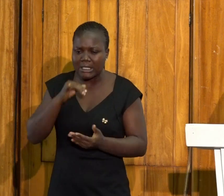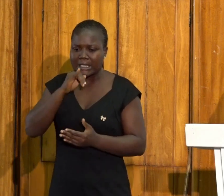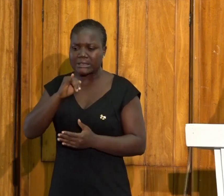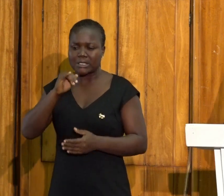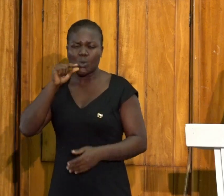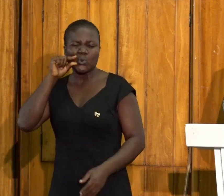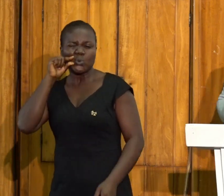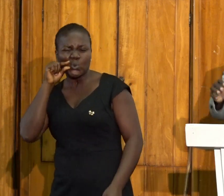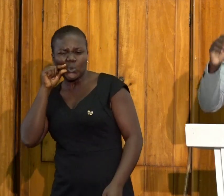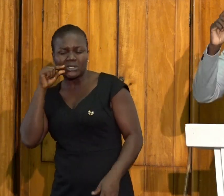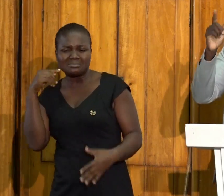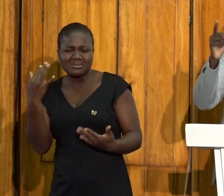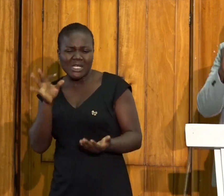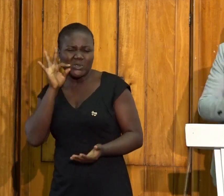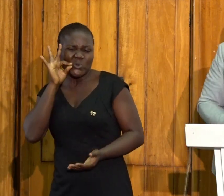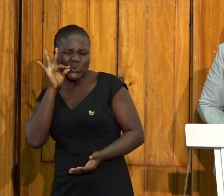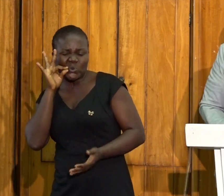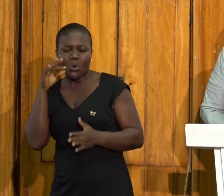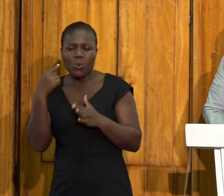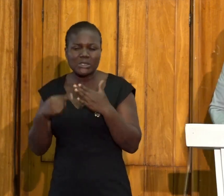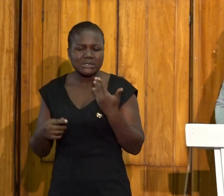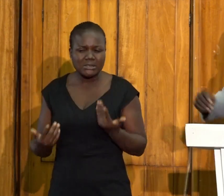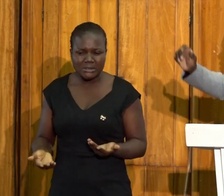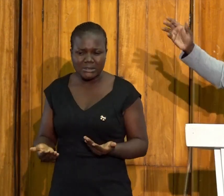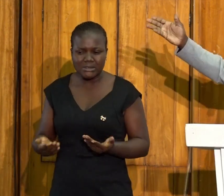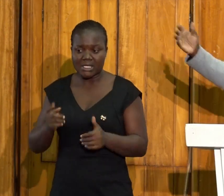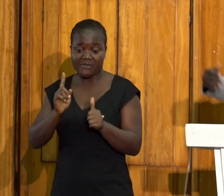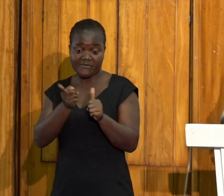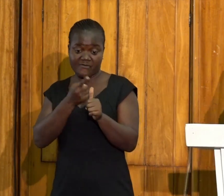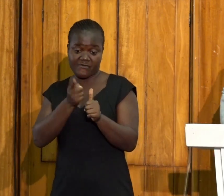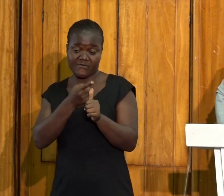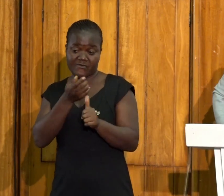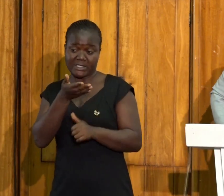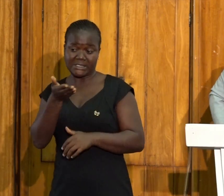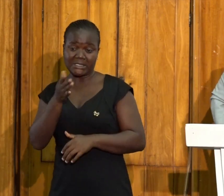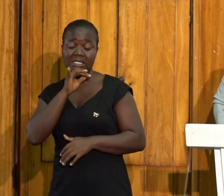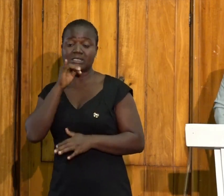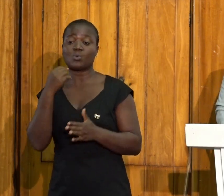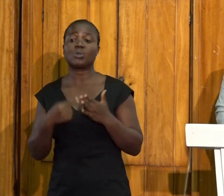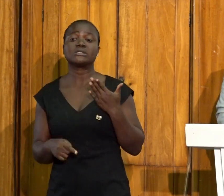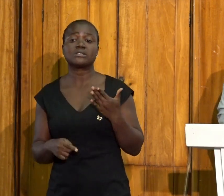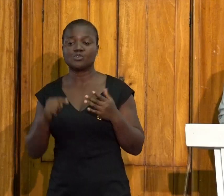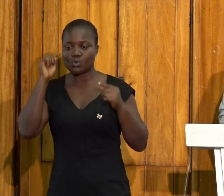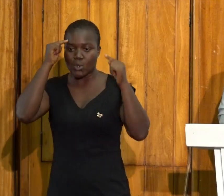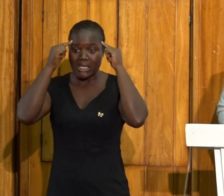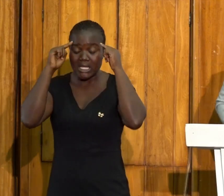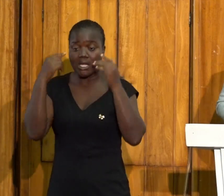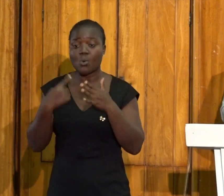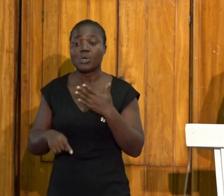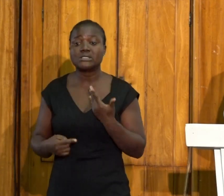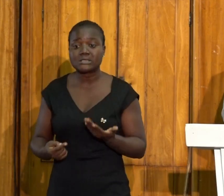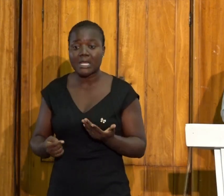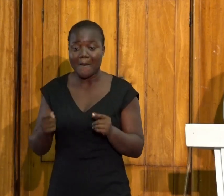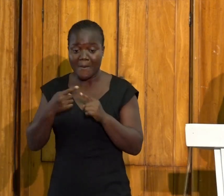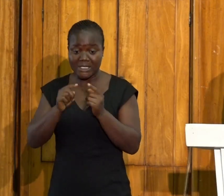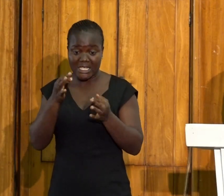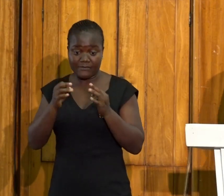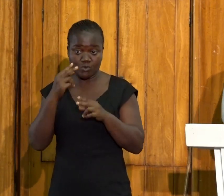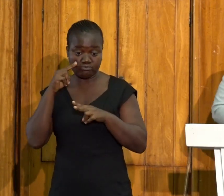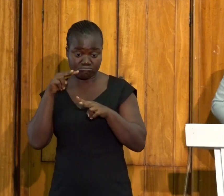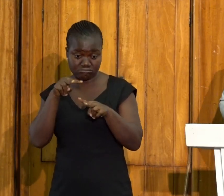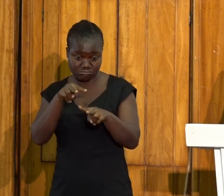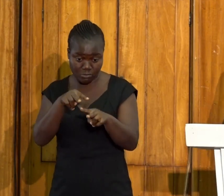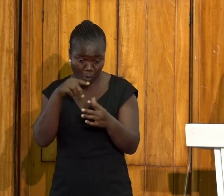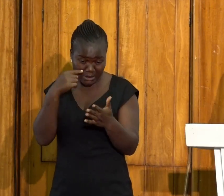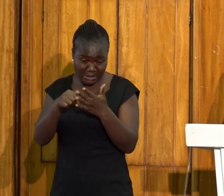woman? Probably the first thing, next click. The first thing you would think of is congenital anomalies. But if you look at it, looking